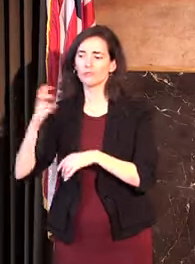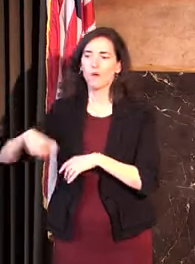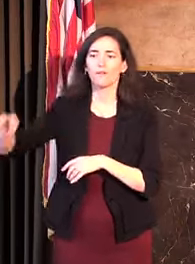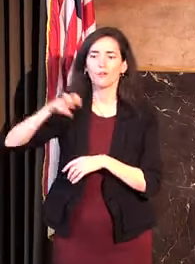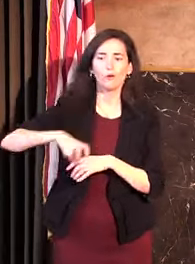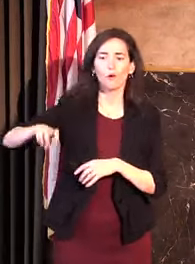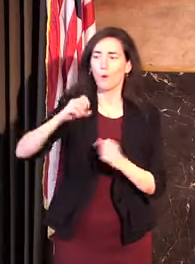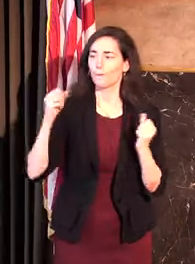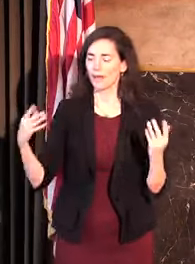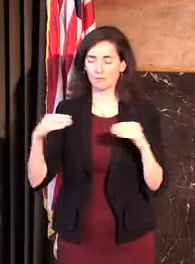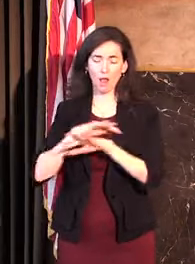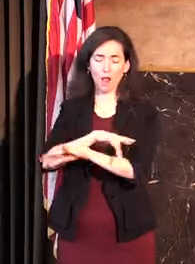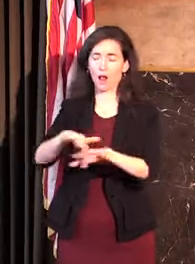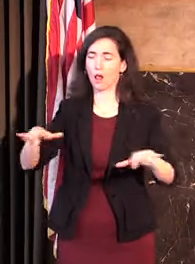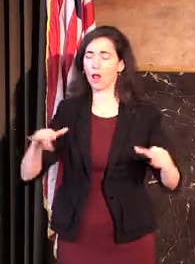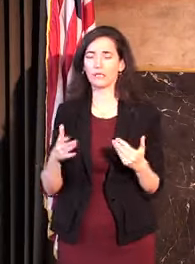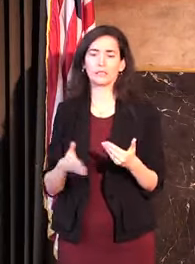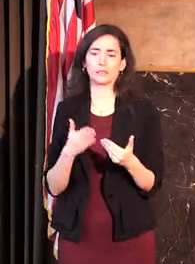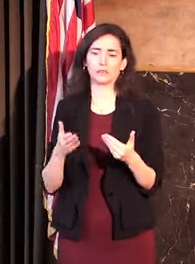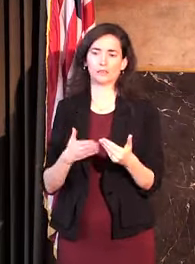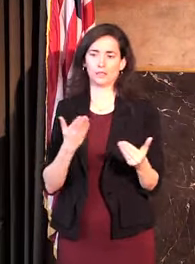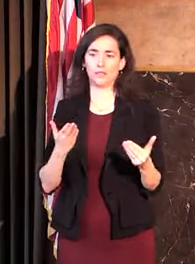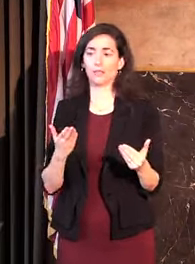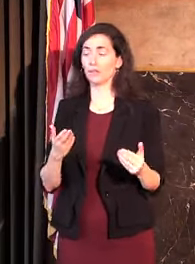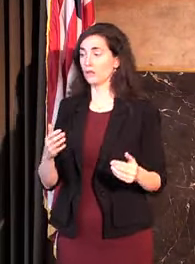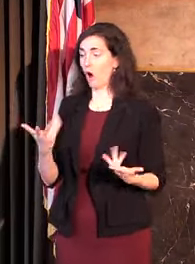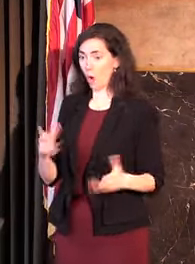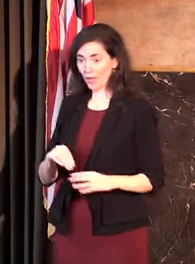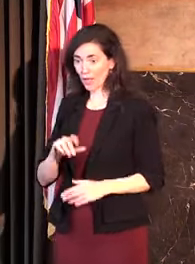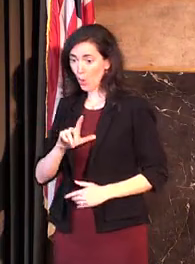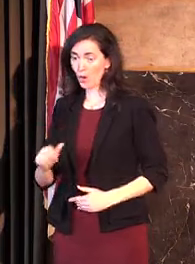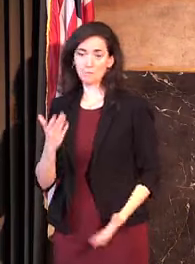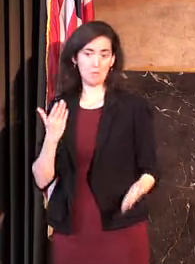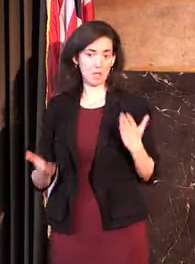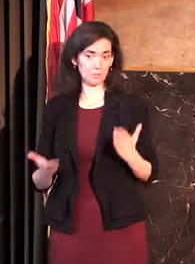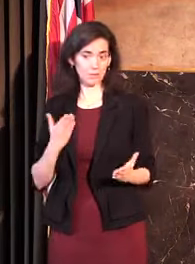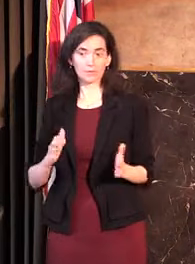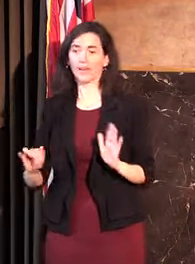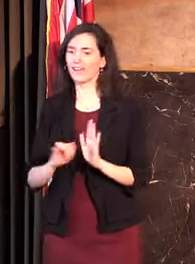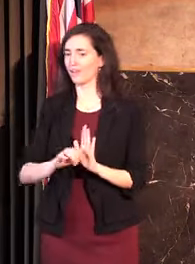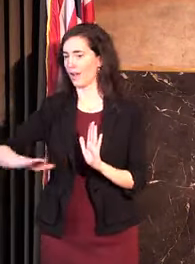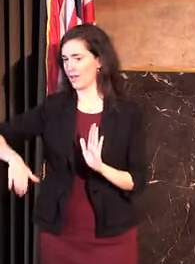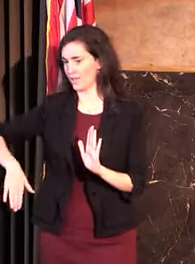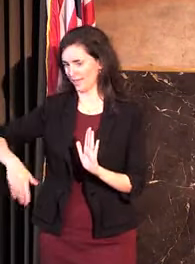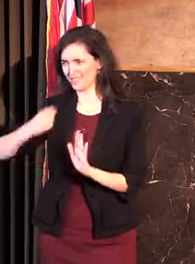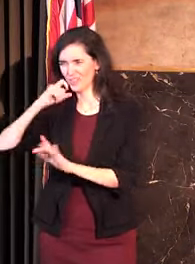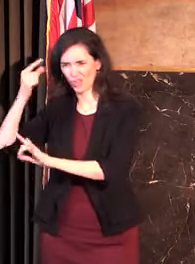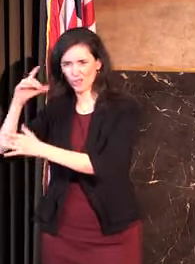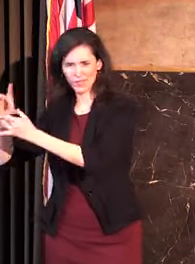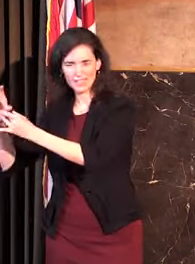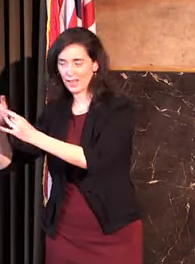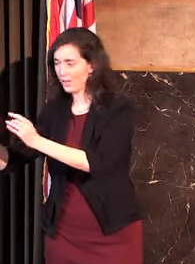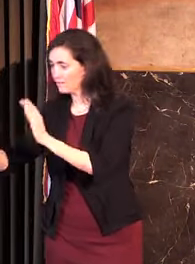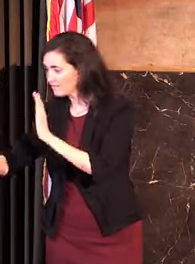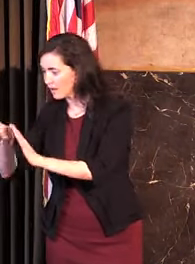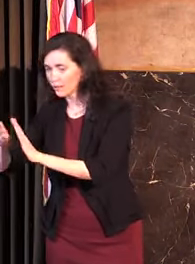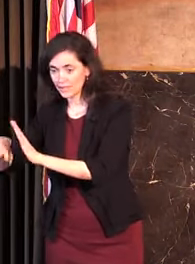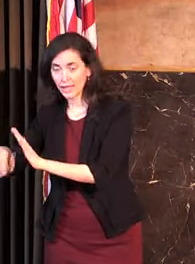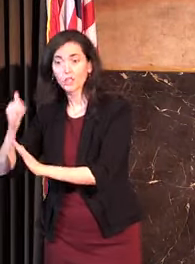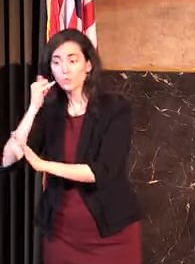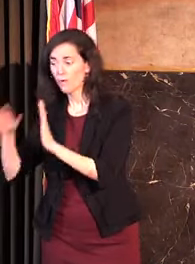well could be in Louisiana. We have not identified it yet. As the governor said, once we do, we will report that